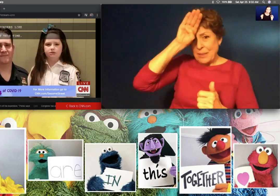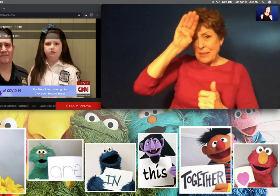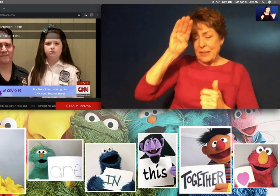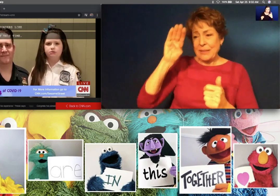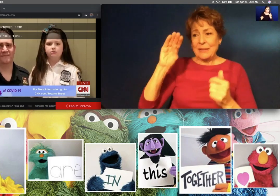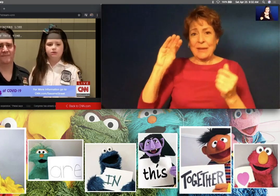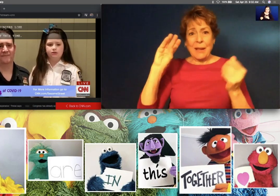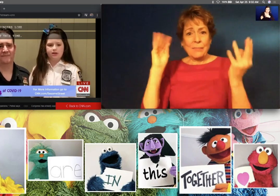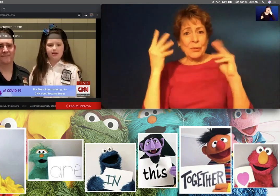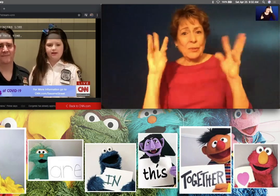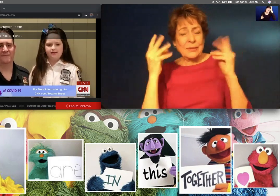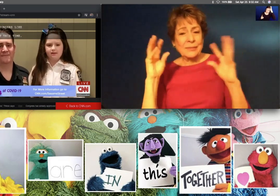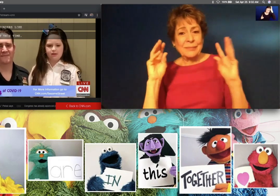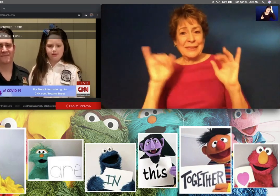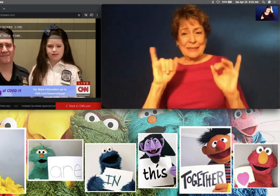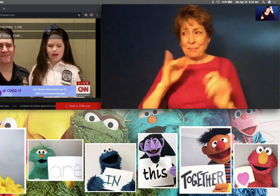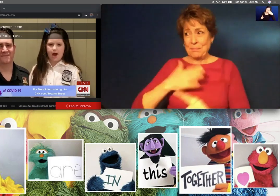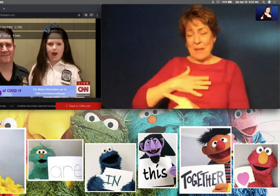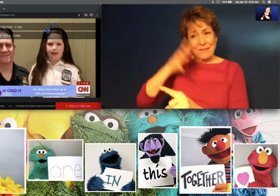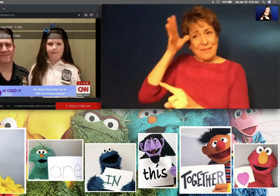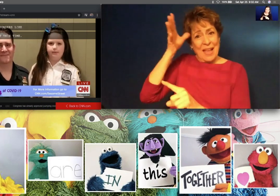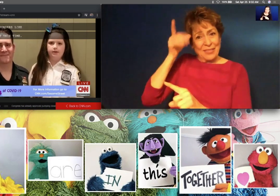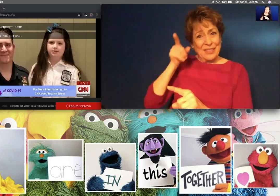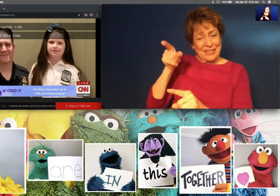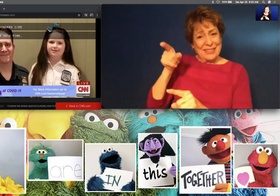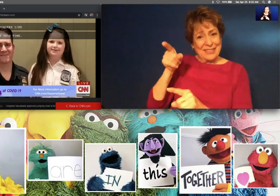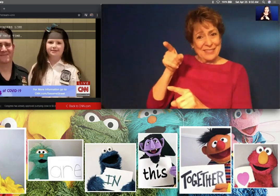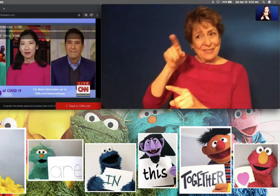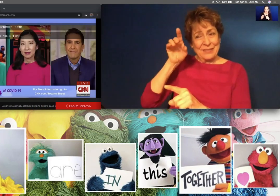at this time?